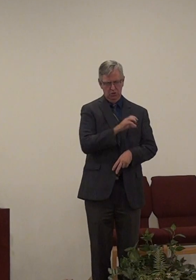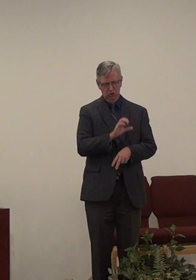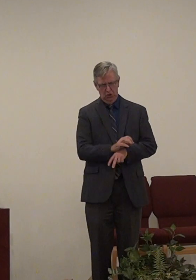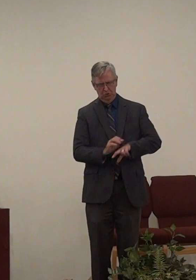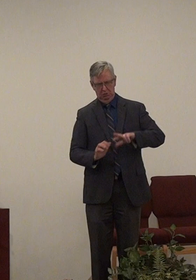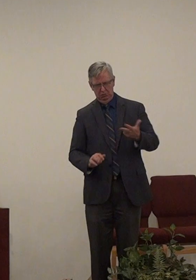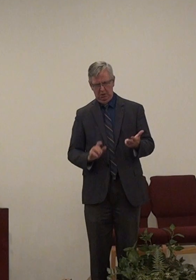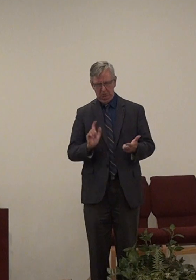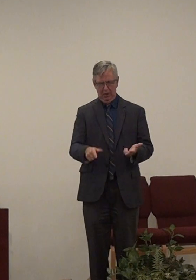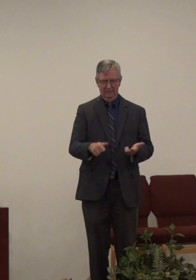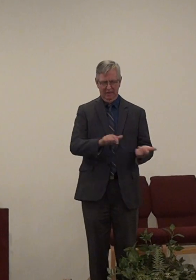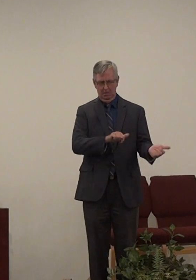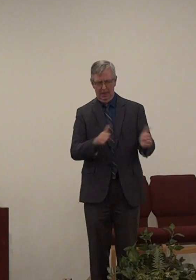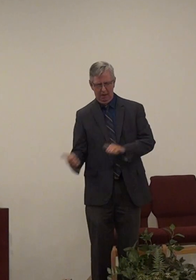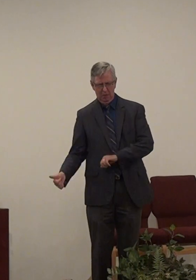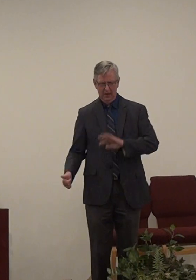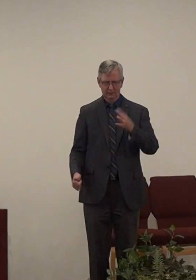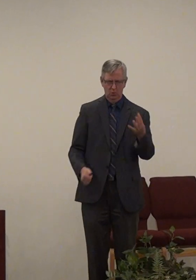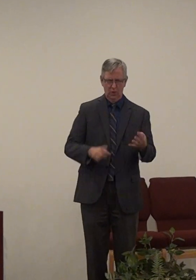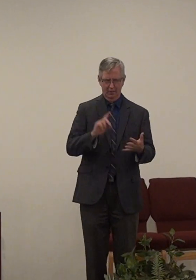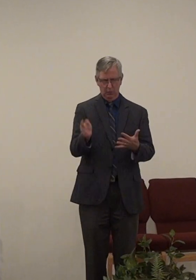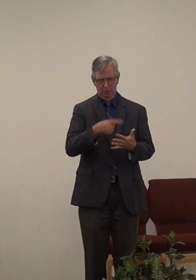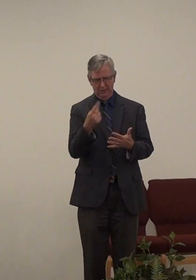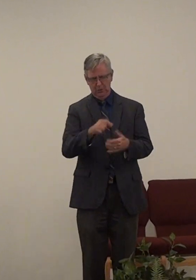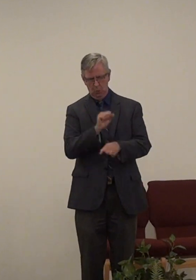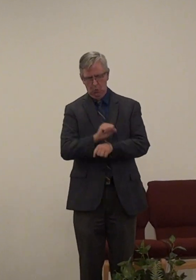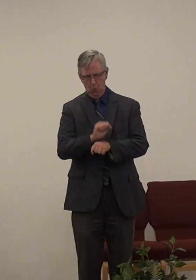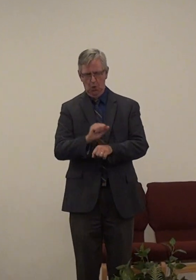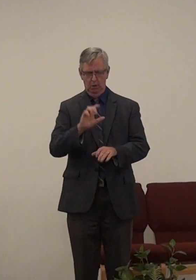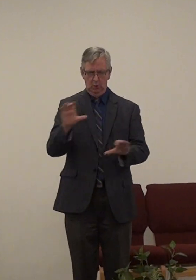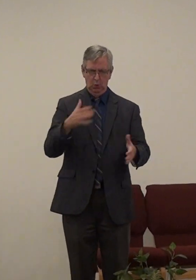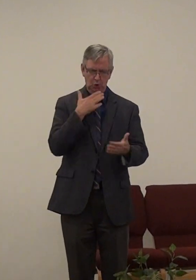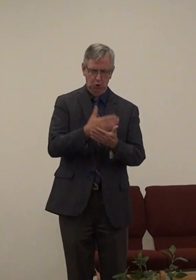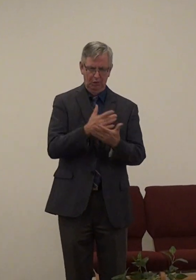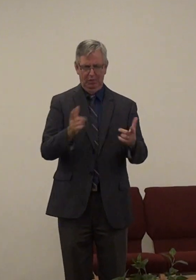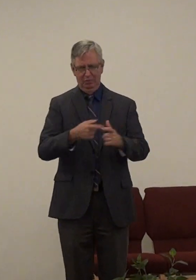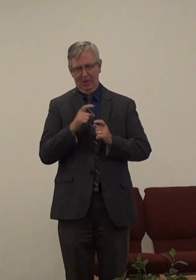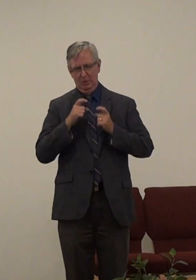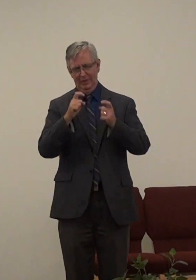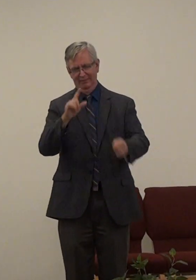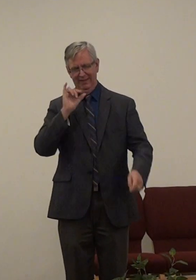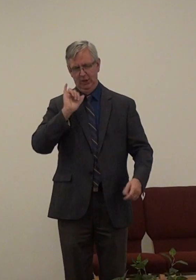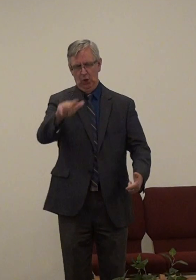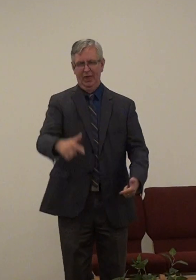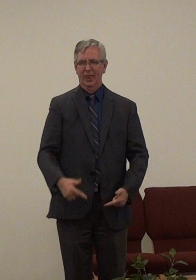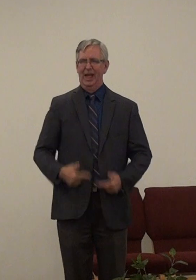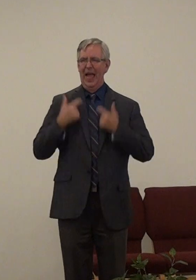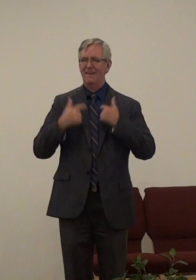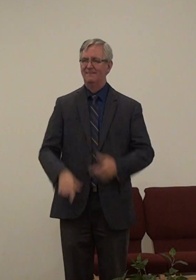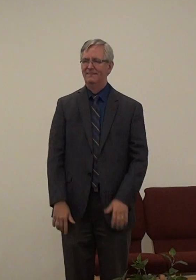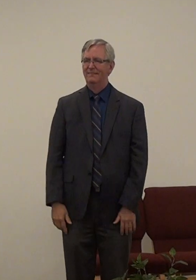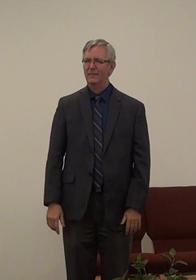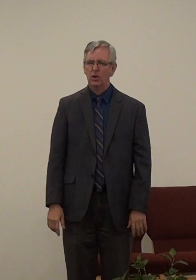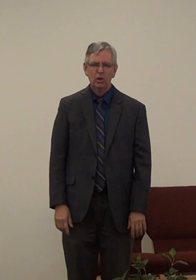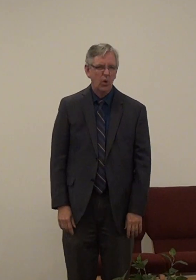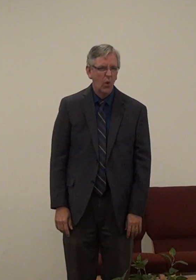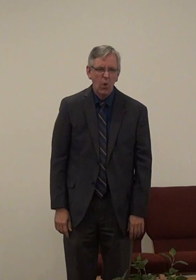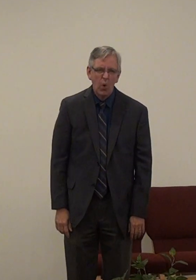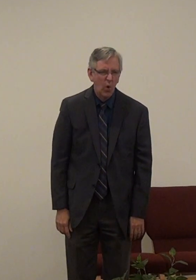then you need to go to church, and then you need to be baptized, and you have to do some good works, and then I'll give you eternal life."